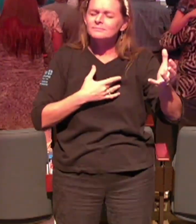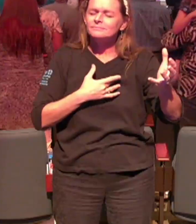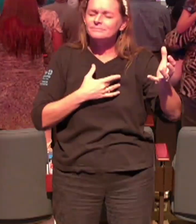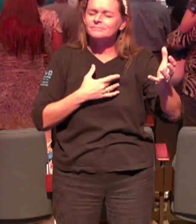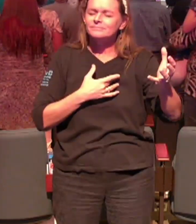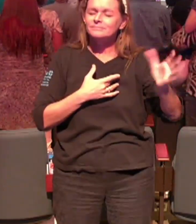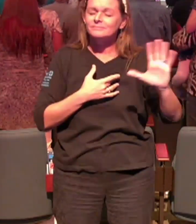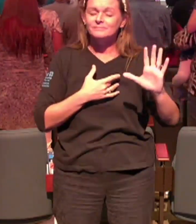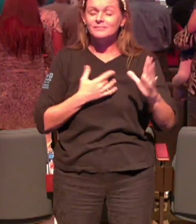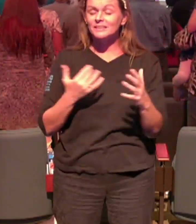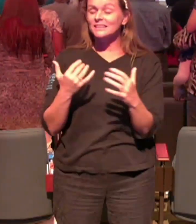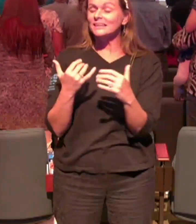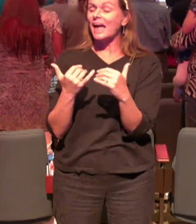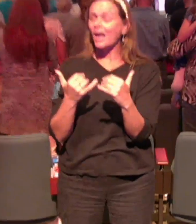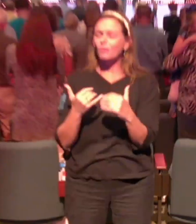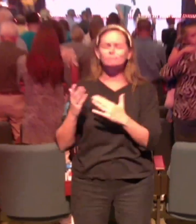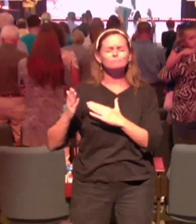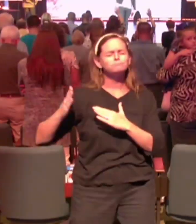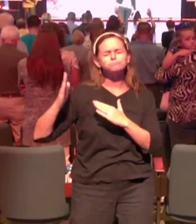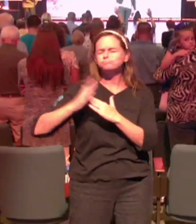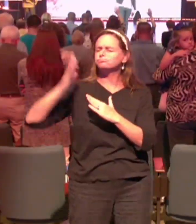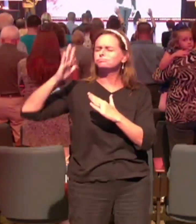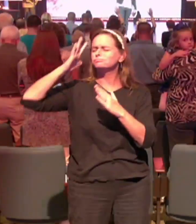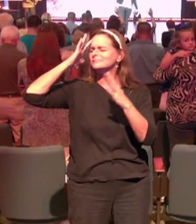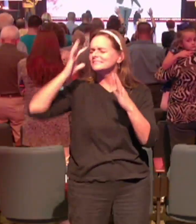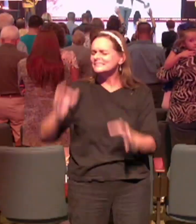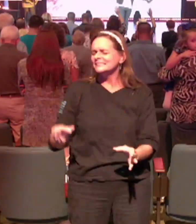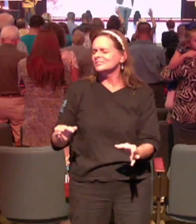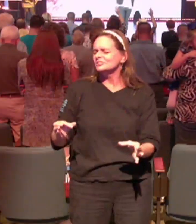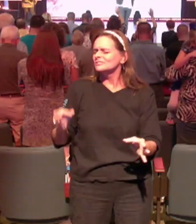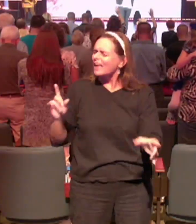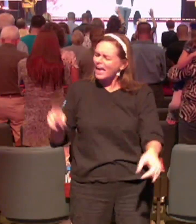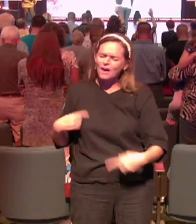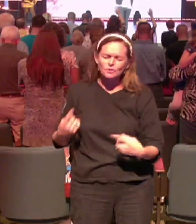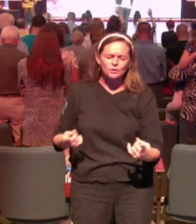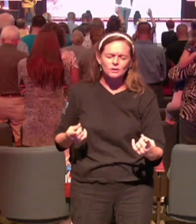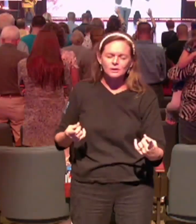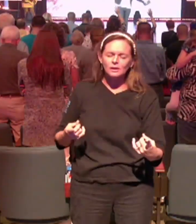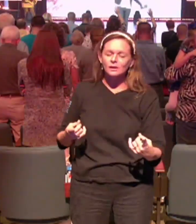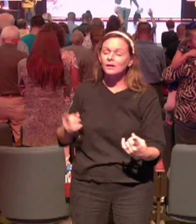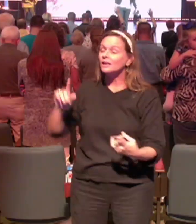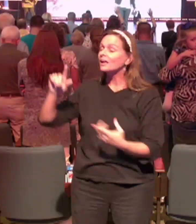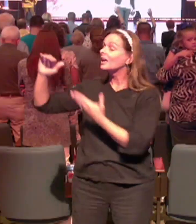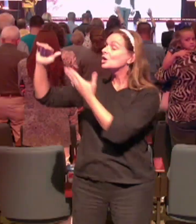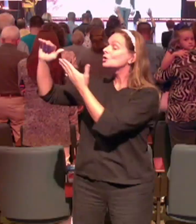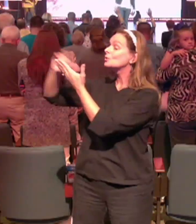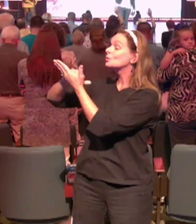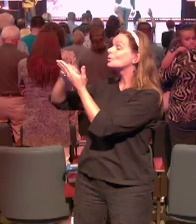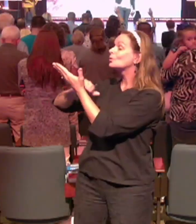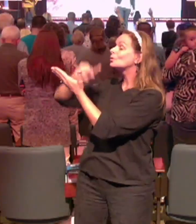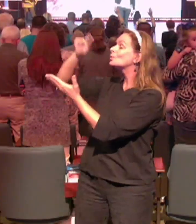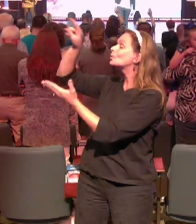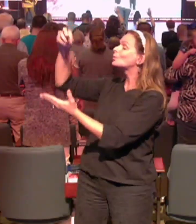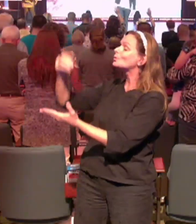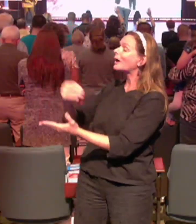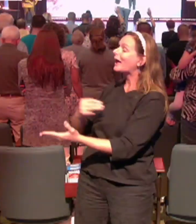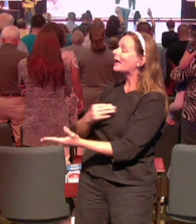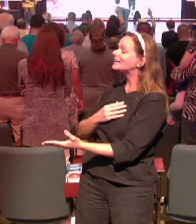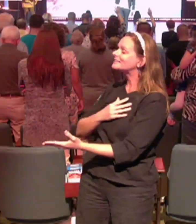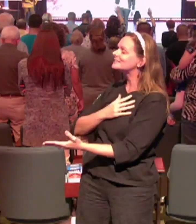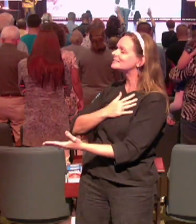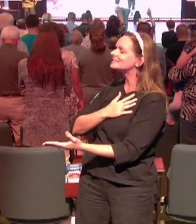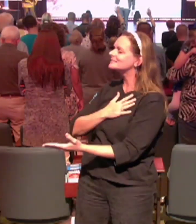Best decision you could ever make in your life. This gift of grace, you just say, God, I want everything you've got for me. I don't want to miss out on anything you've got for